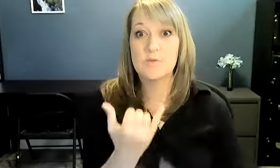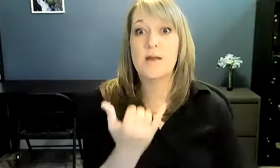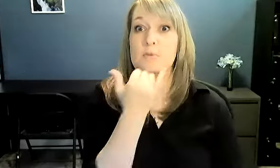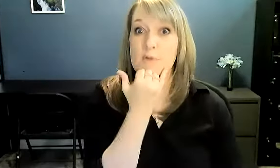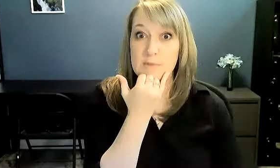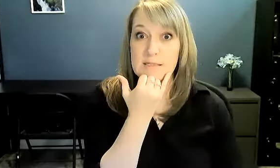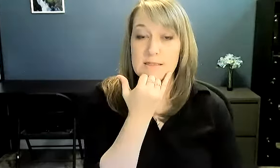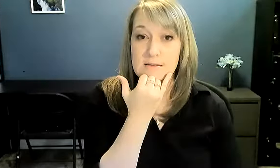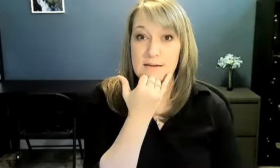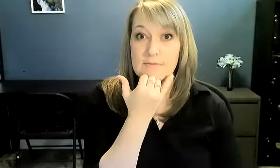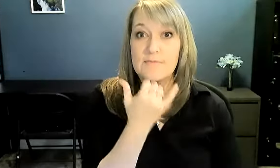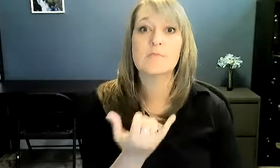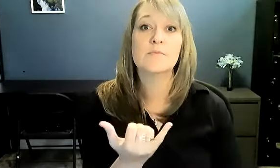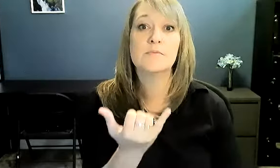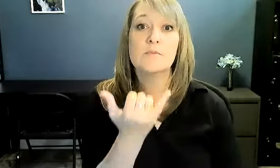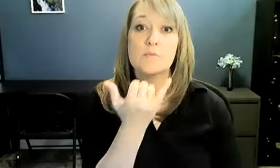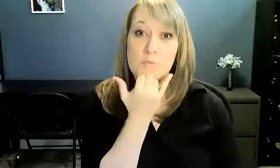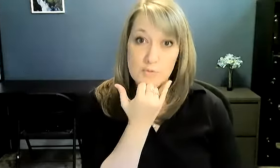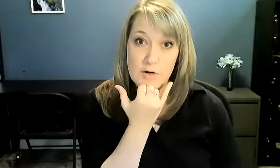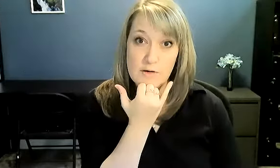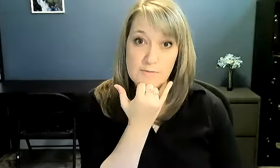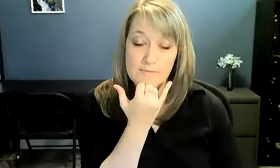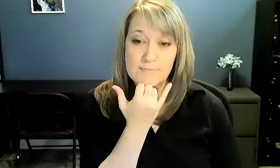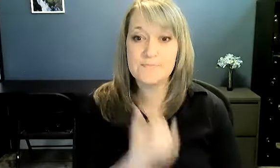right movement, okay? Wrong.